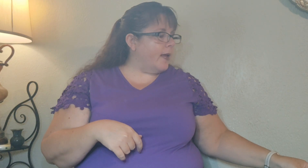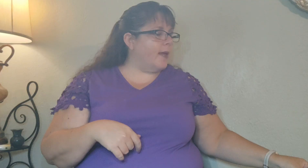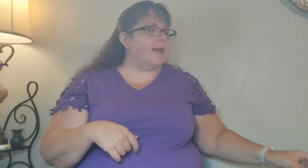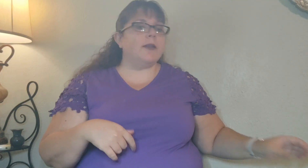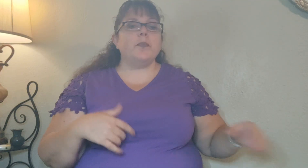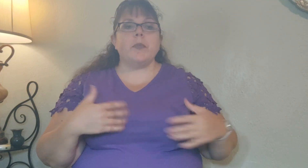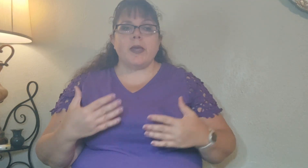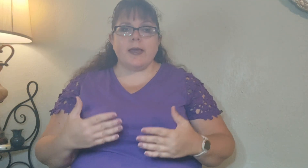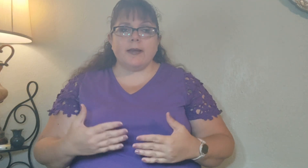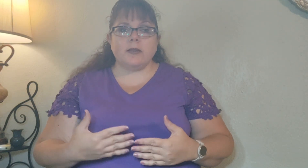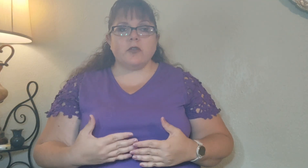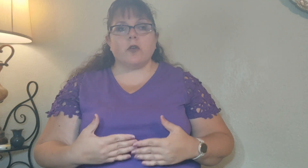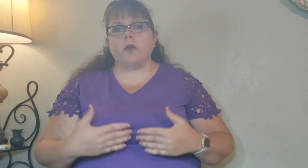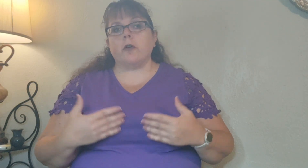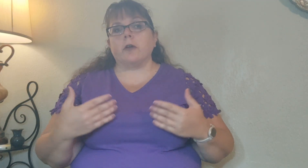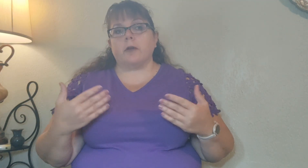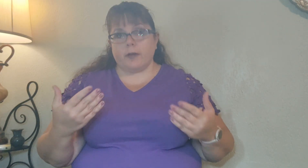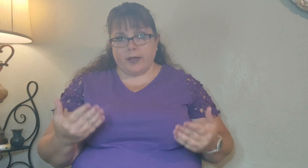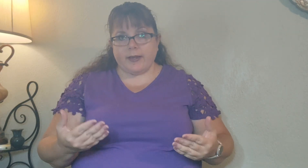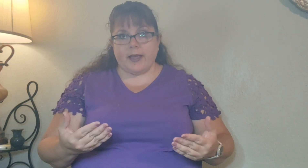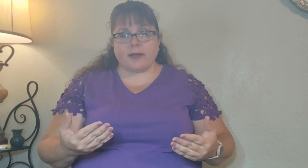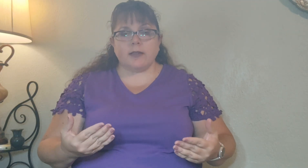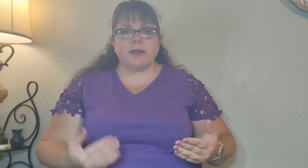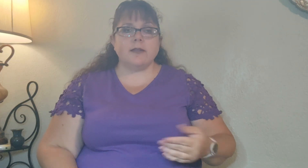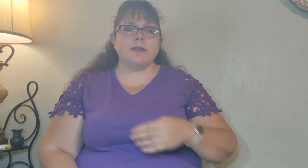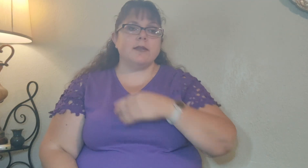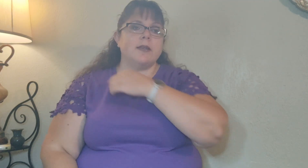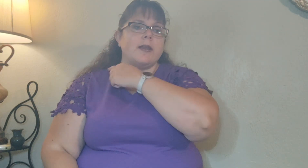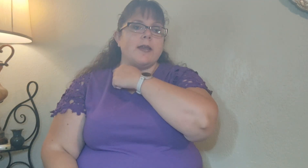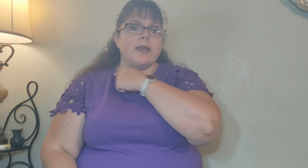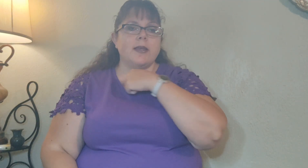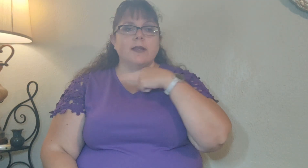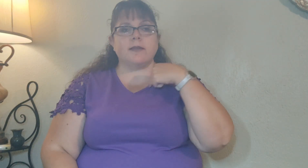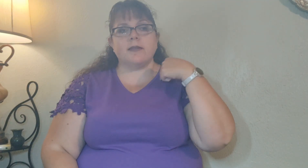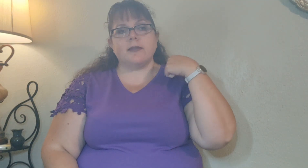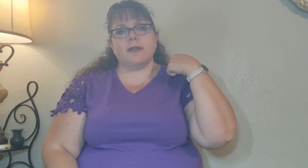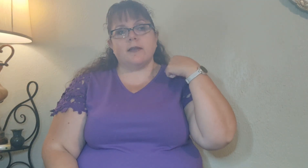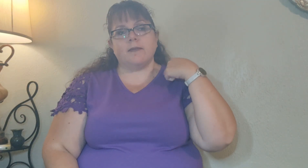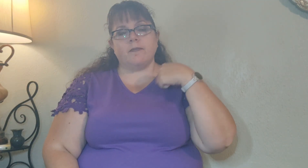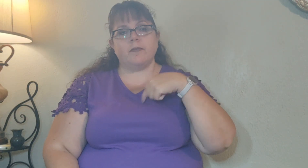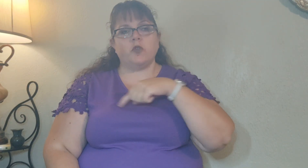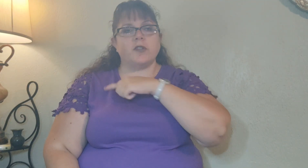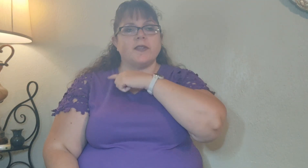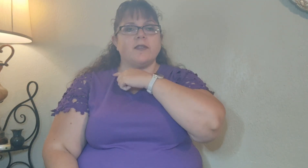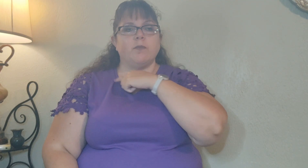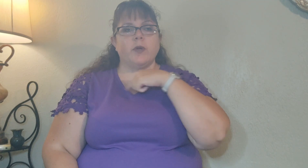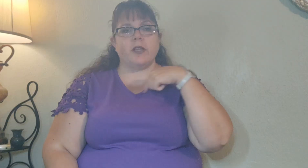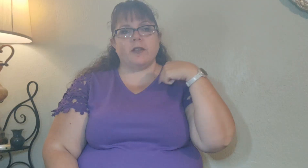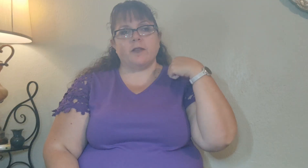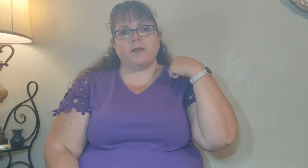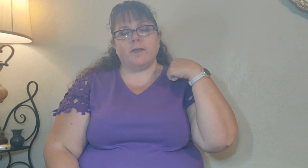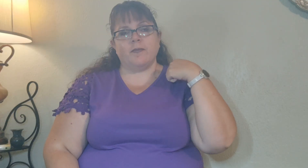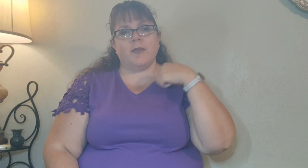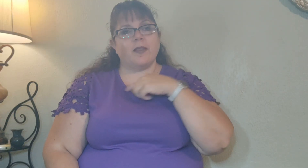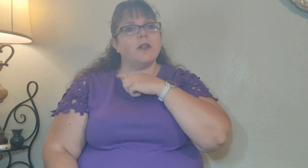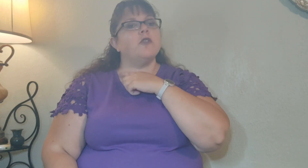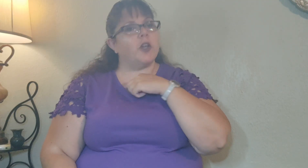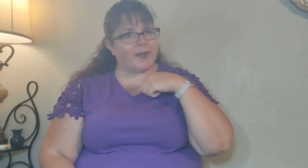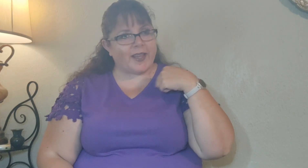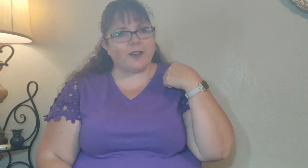And then beads or a necklace, it's just showing like